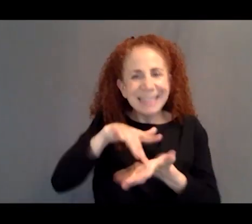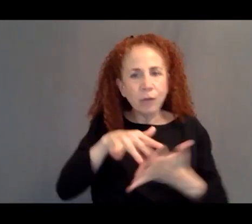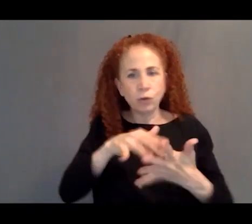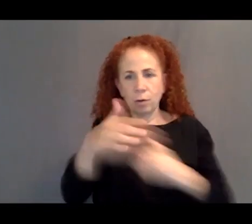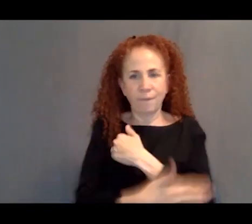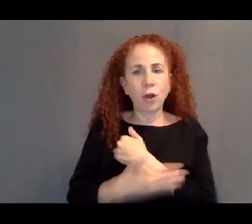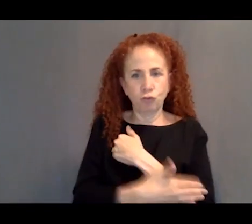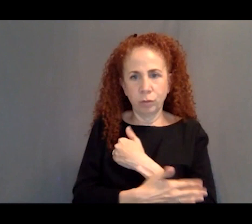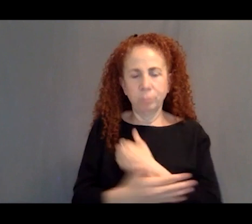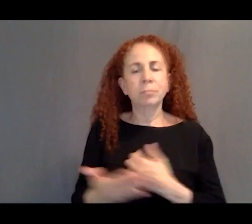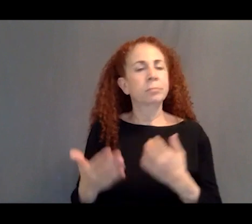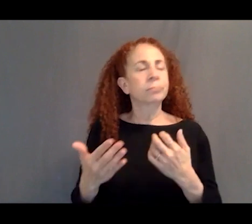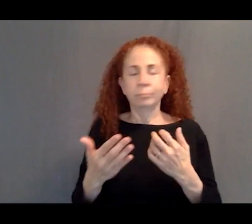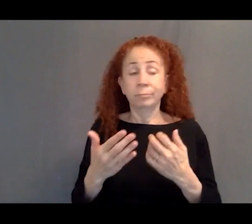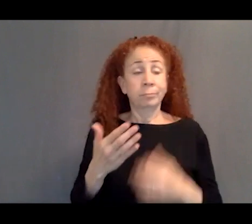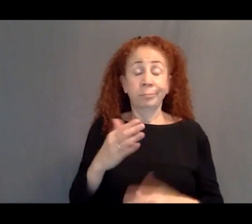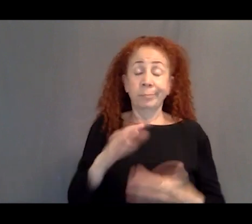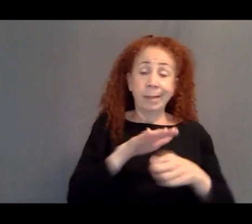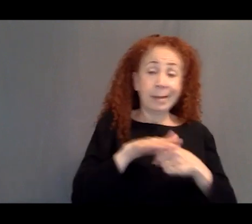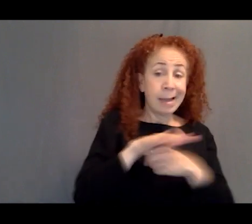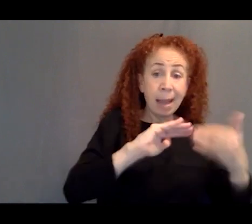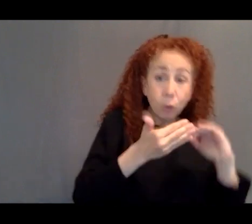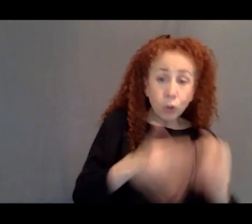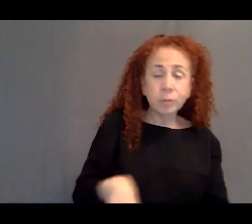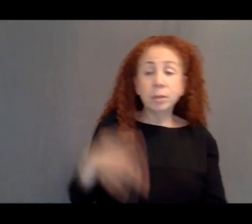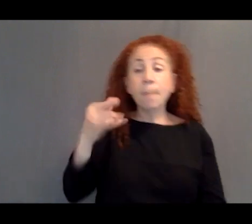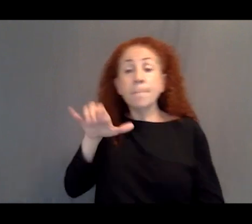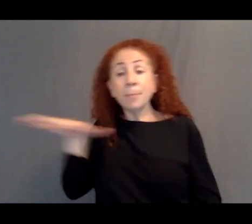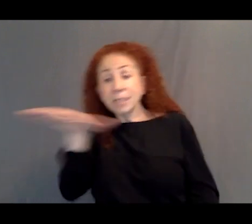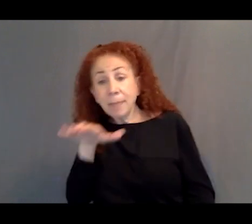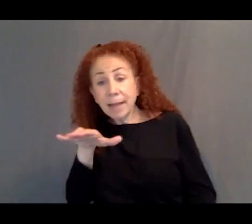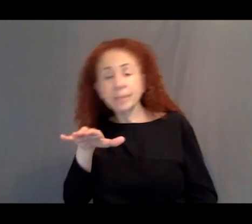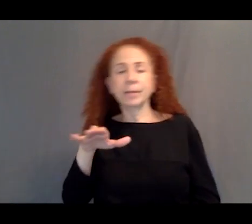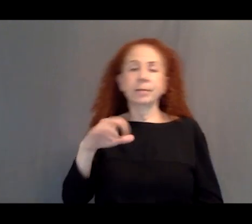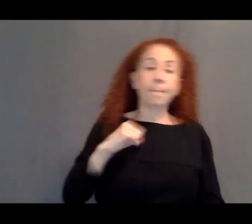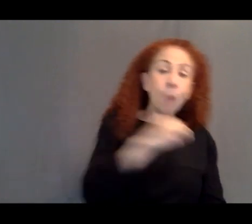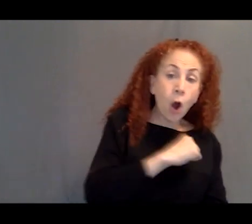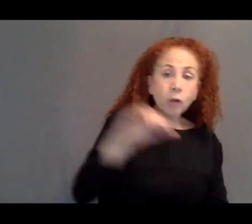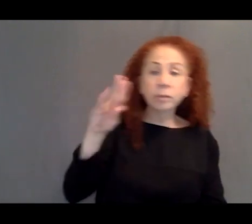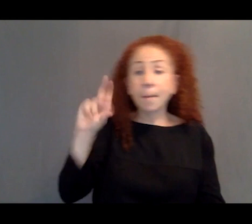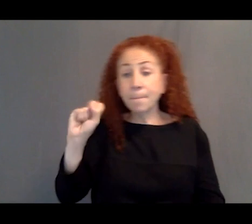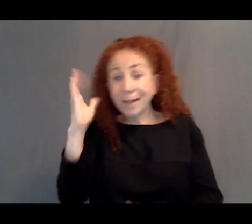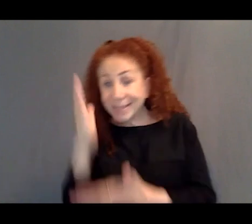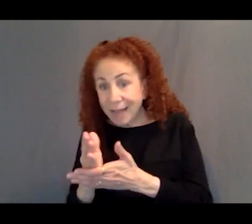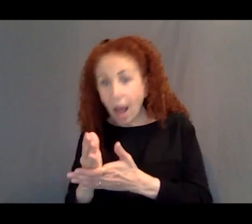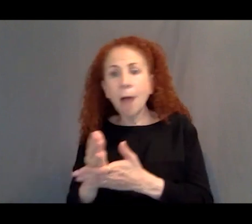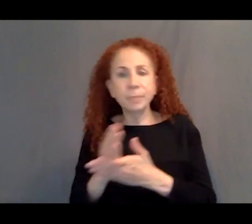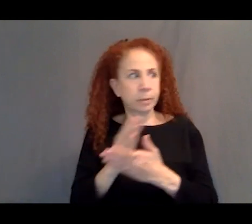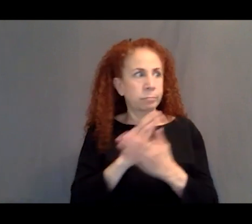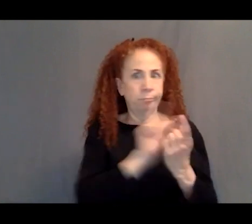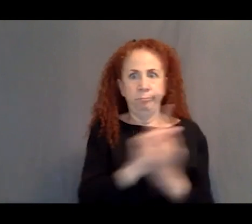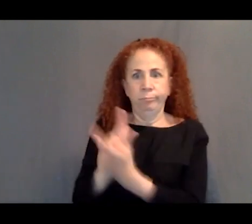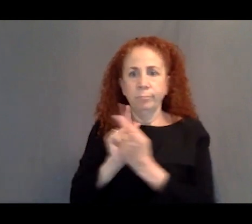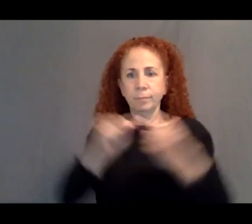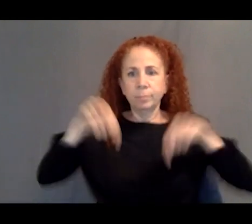about neighborhoods, public spaces, parks, bus stops. And this escalation of enforcement